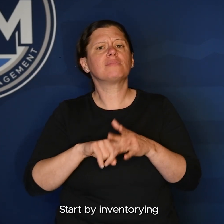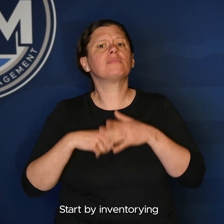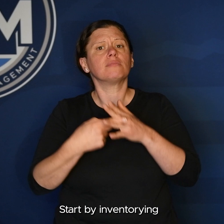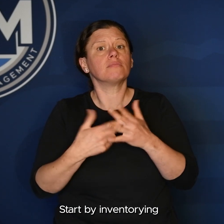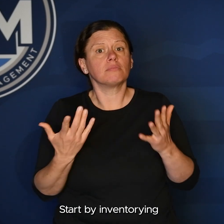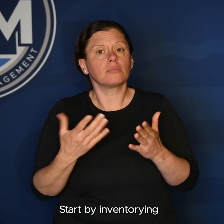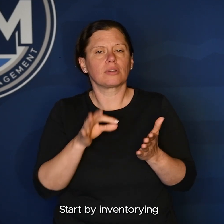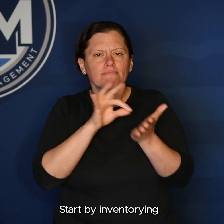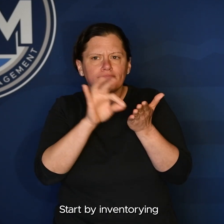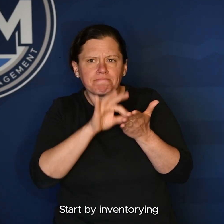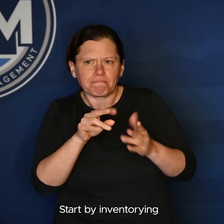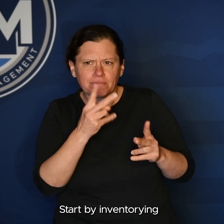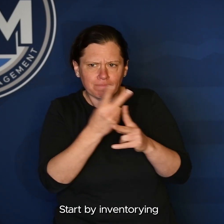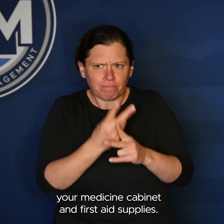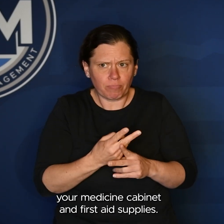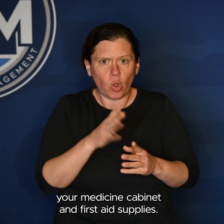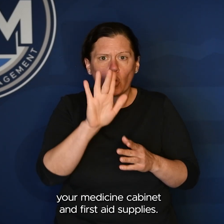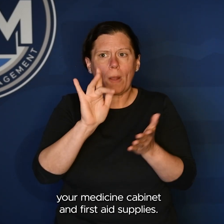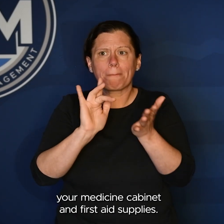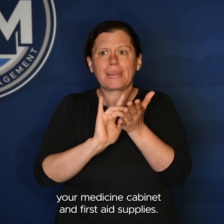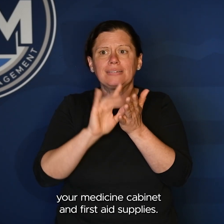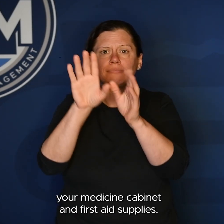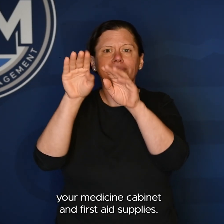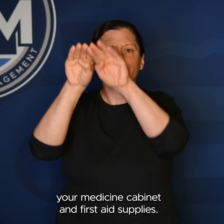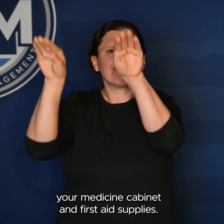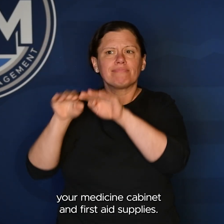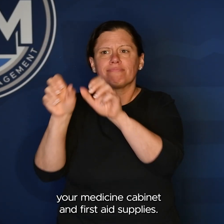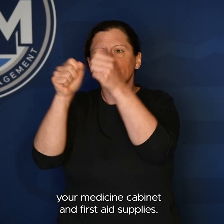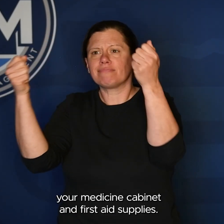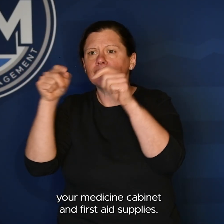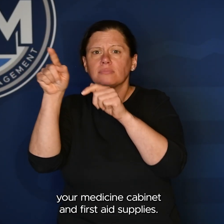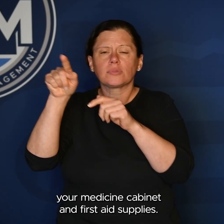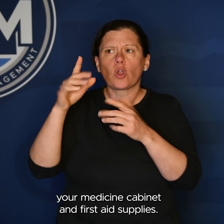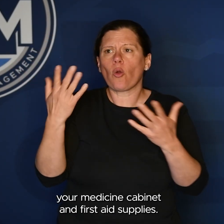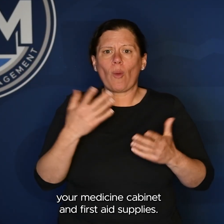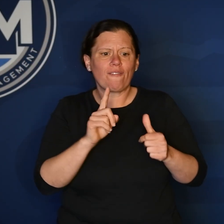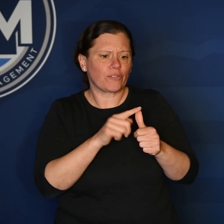Start by inventorying your medicine cabinet and first aid supplies.